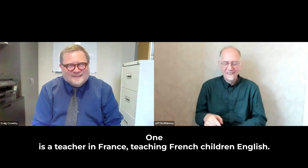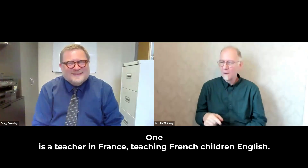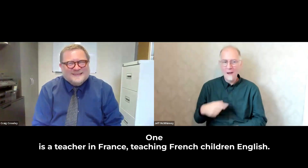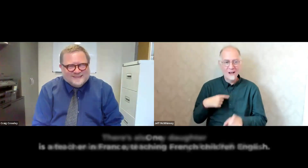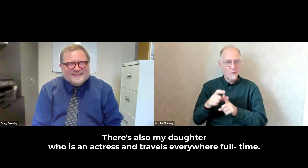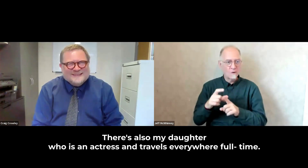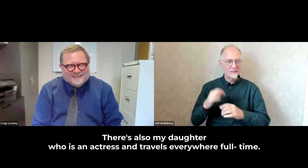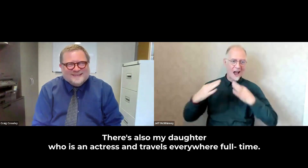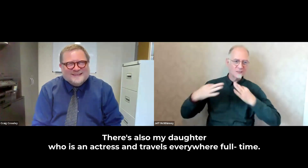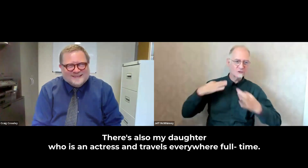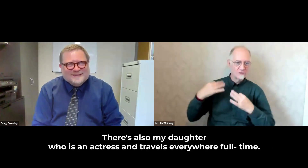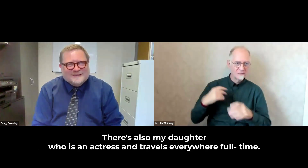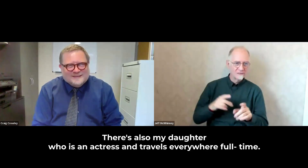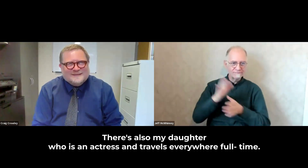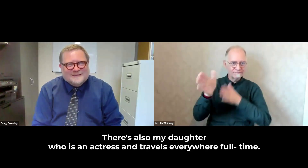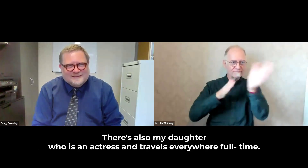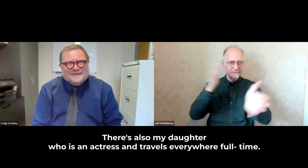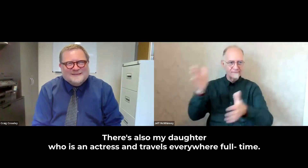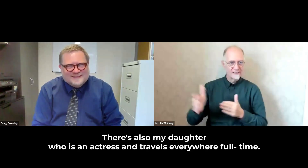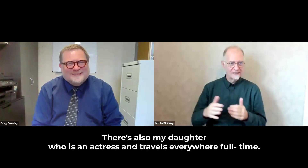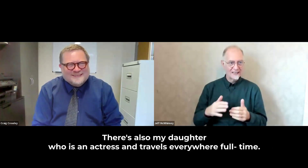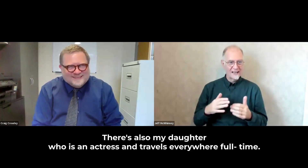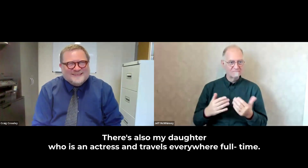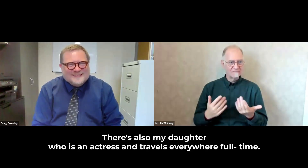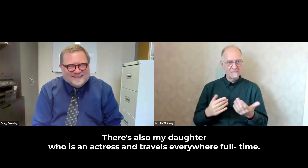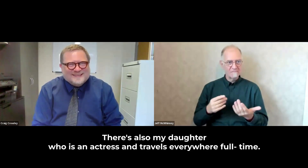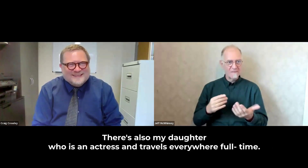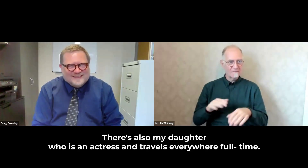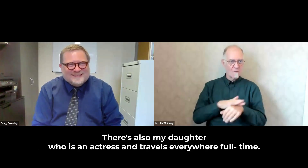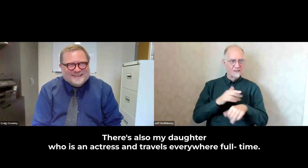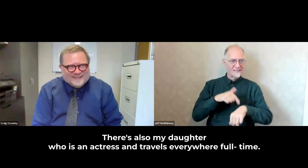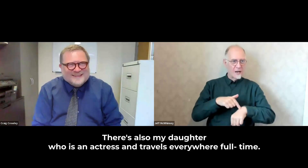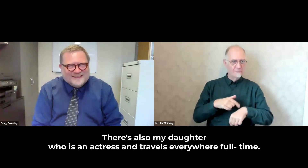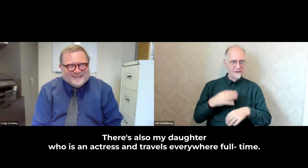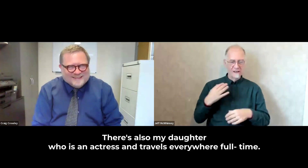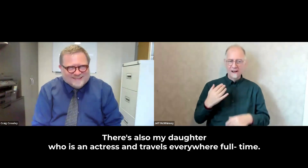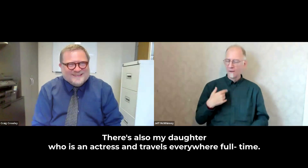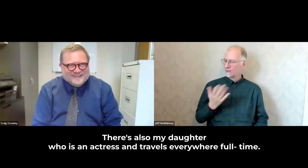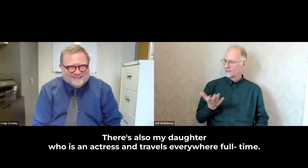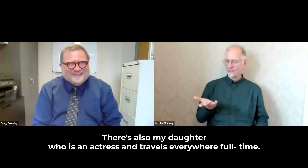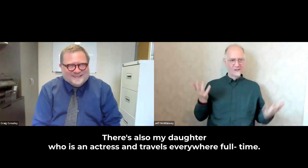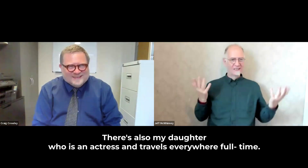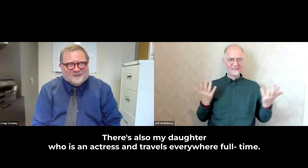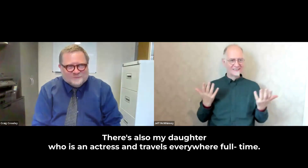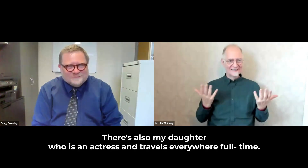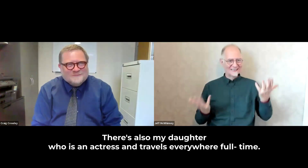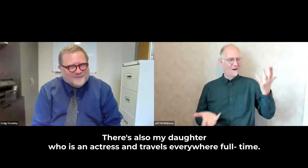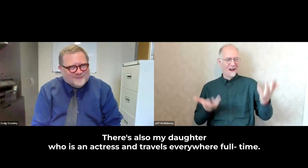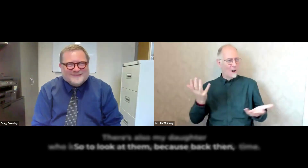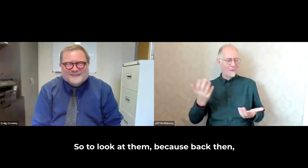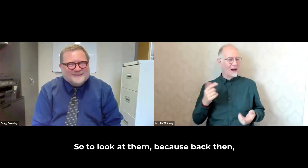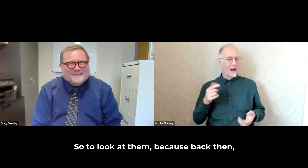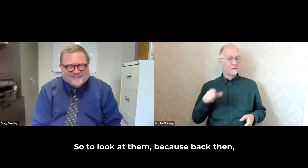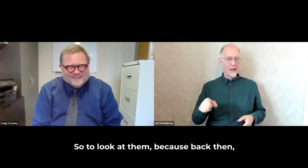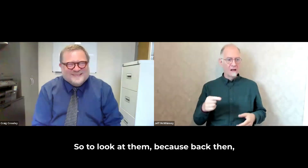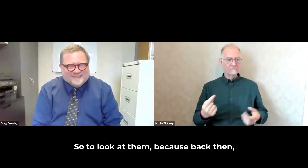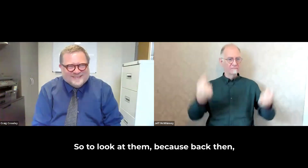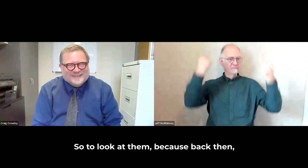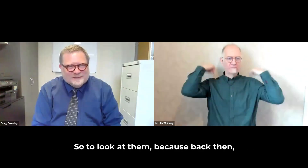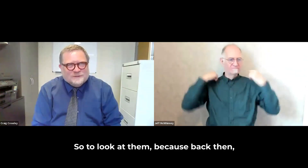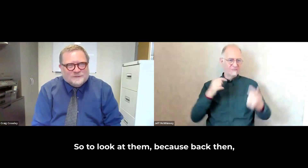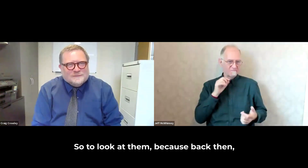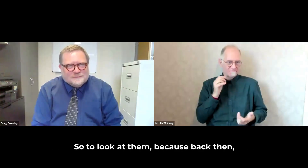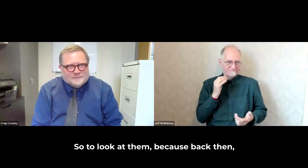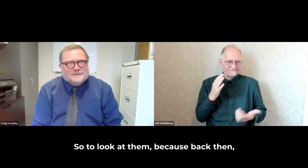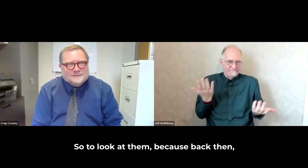children English. There's so many. My daughter is an actress, travels everywhere. full time. So to